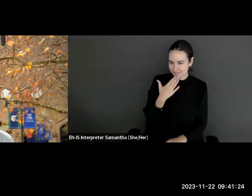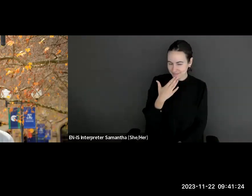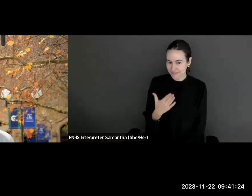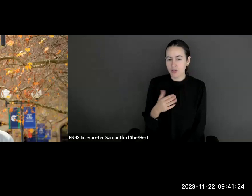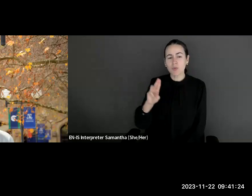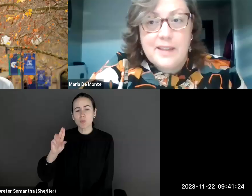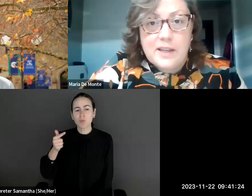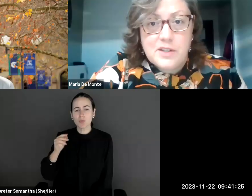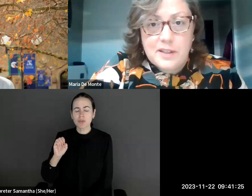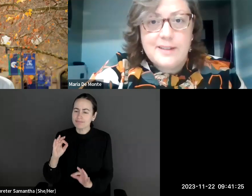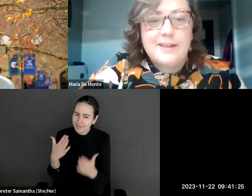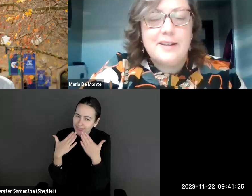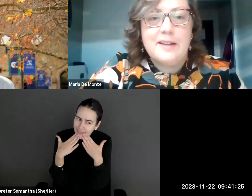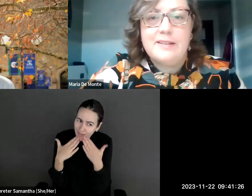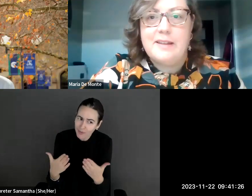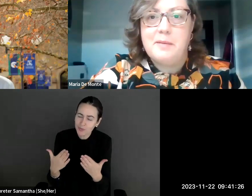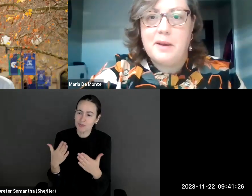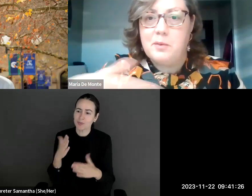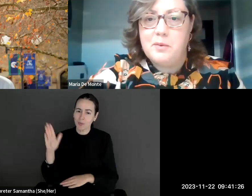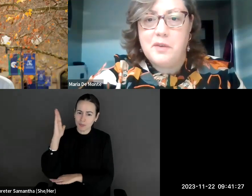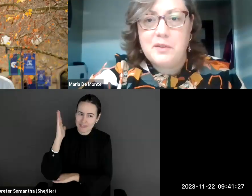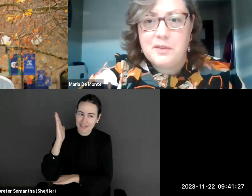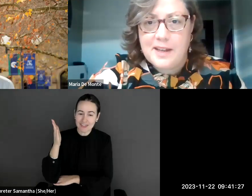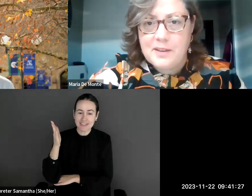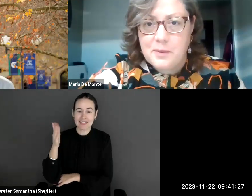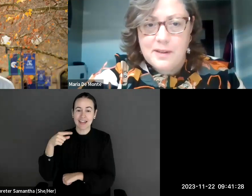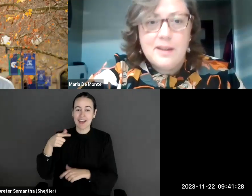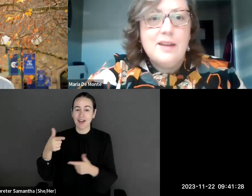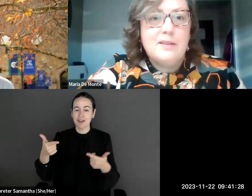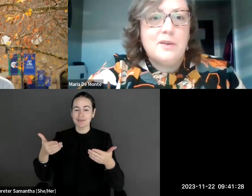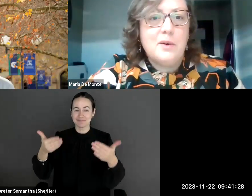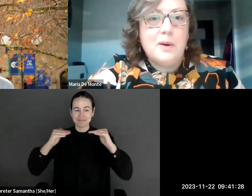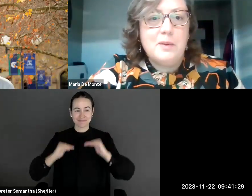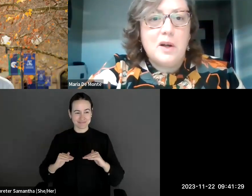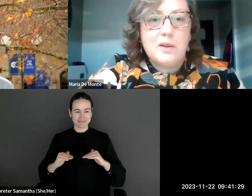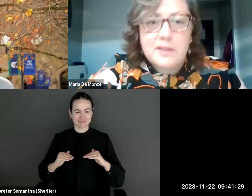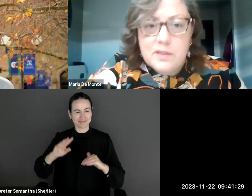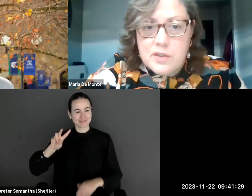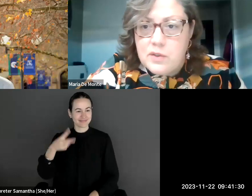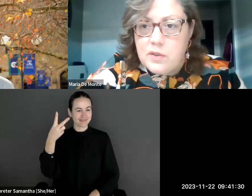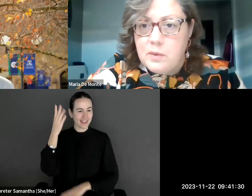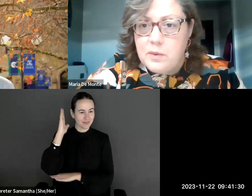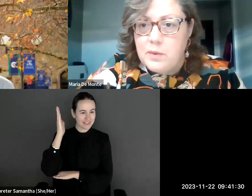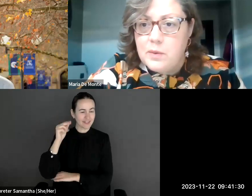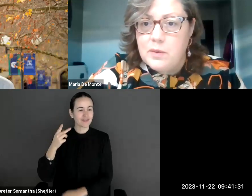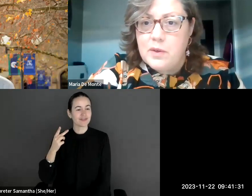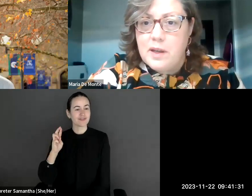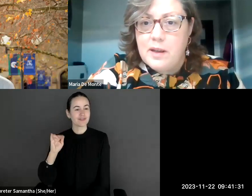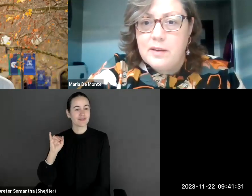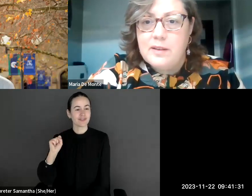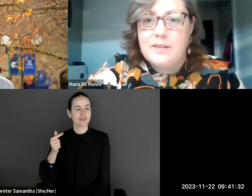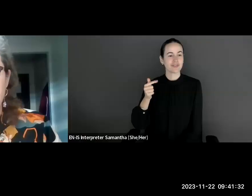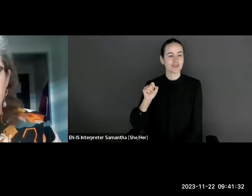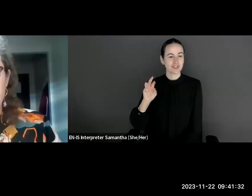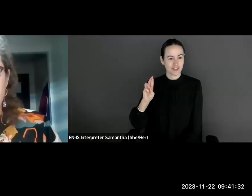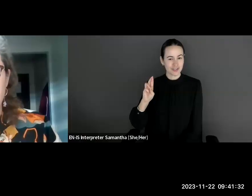you very much for your presentation. It's time now to move on to the next one. So I will call Christer Schönstrom to turn